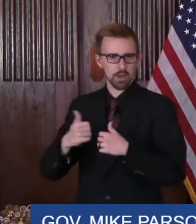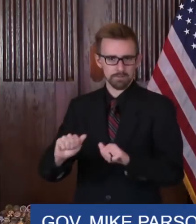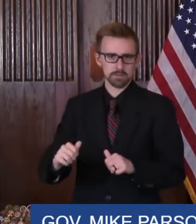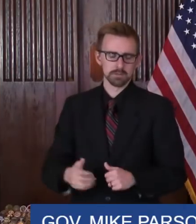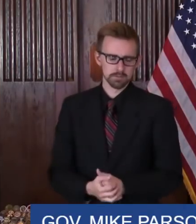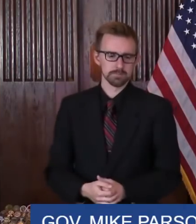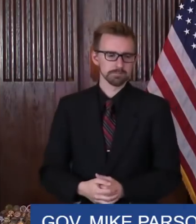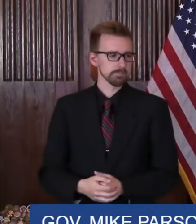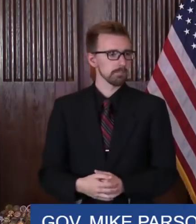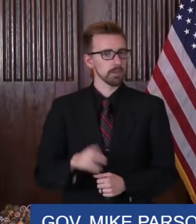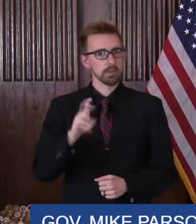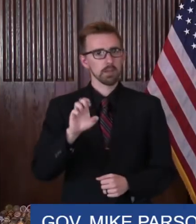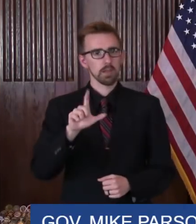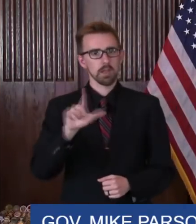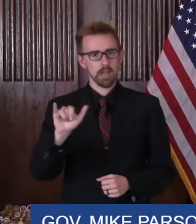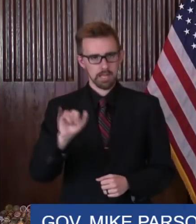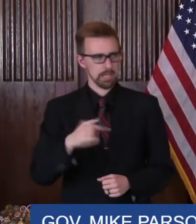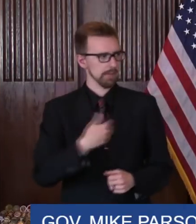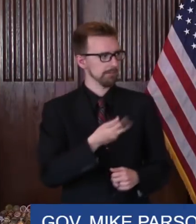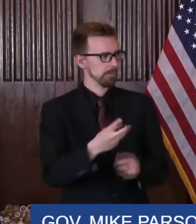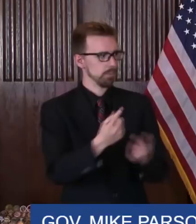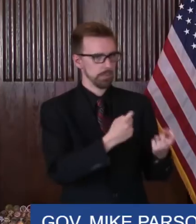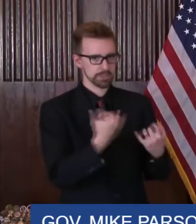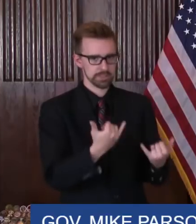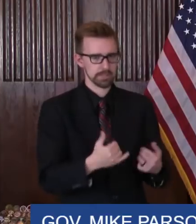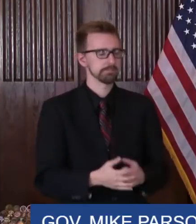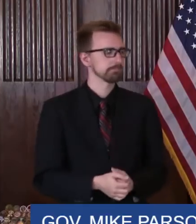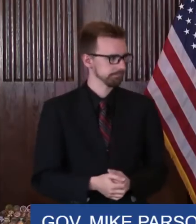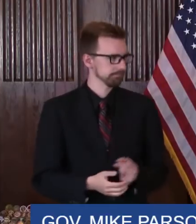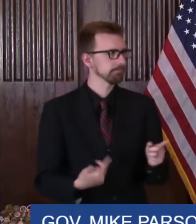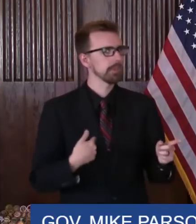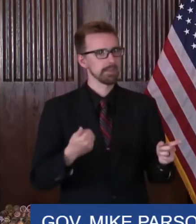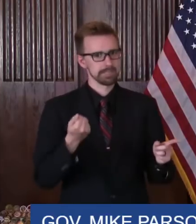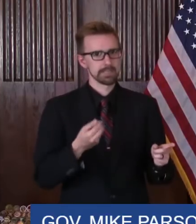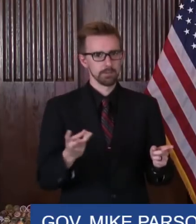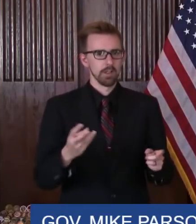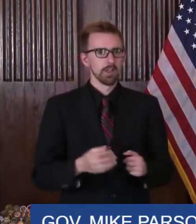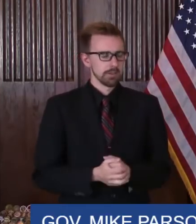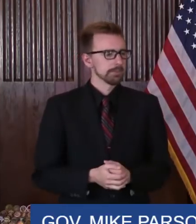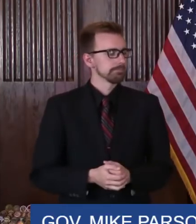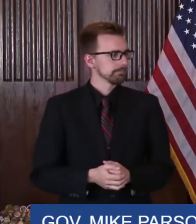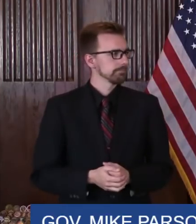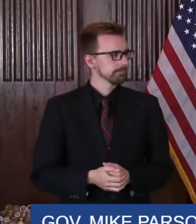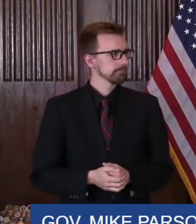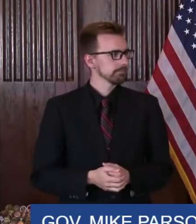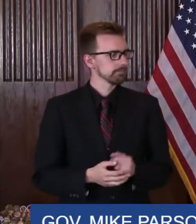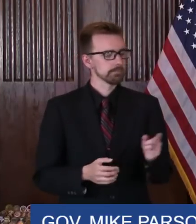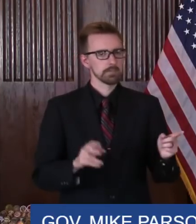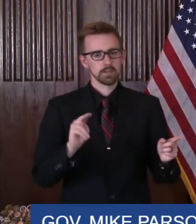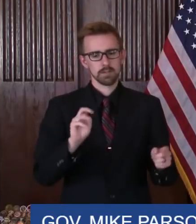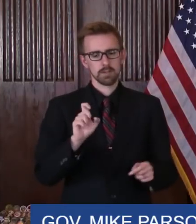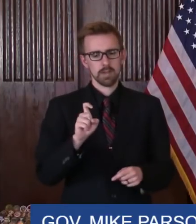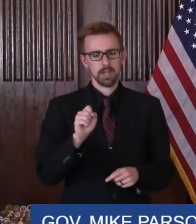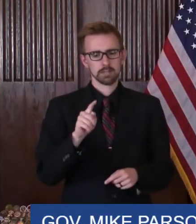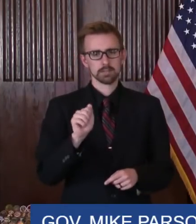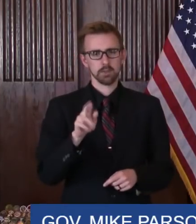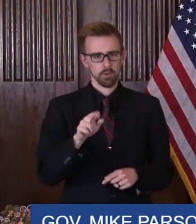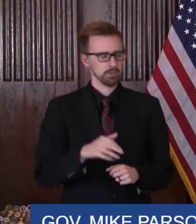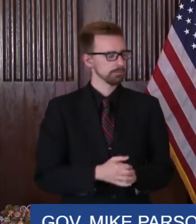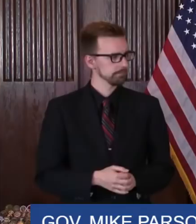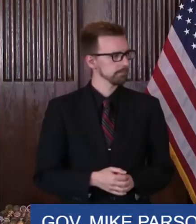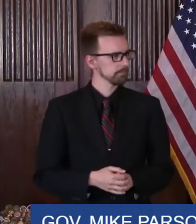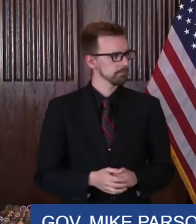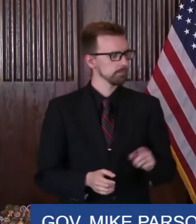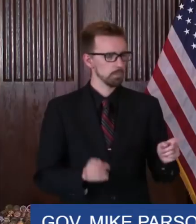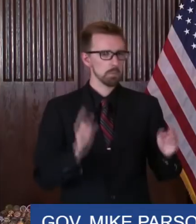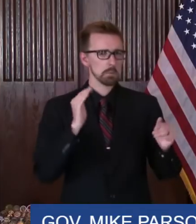you. Kelly, a few questions today? We do. We have several questions today. Governor, Jeff Bernthal from Nexstar. Do you